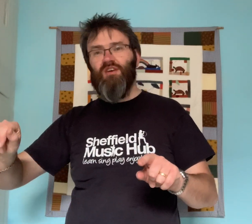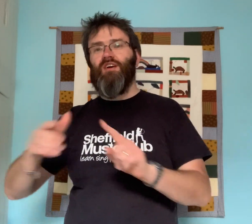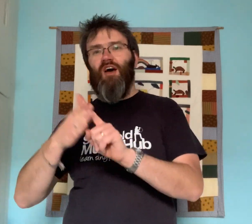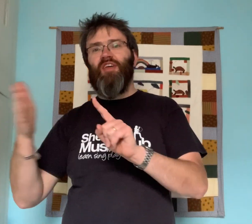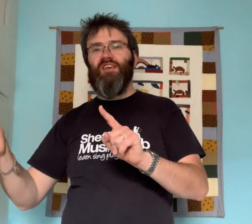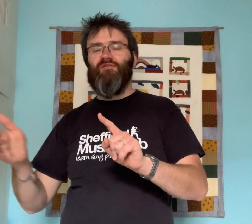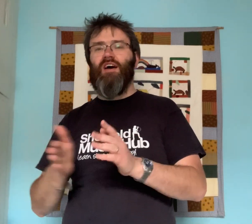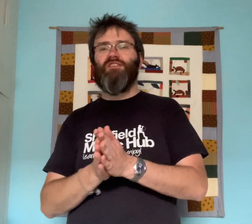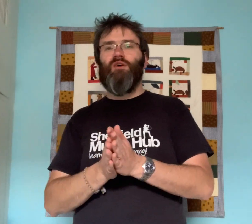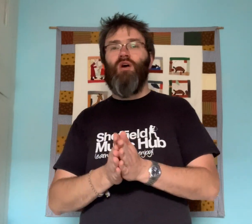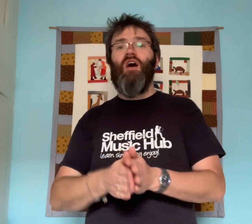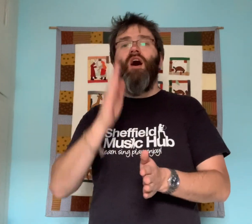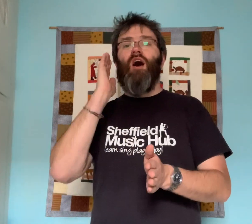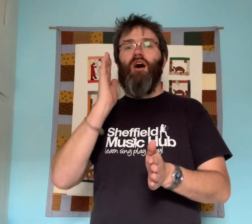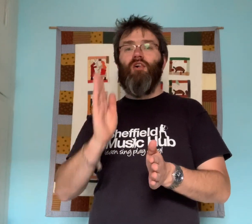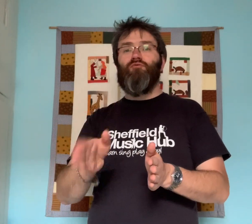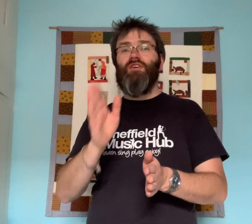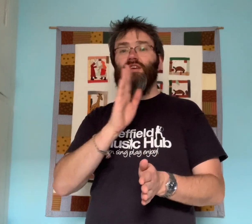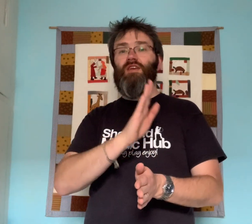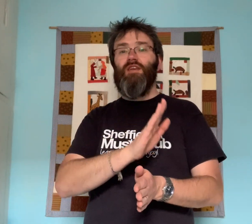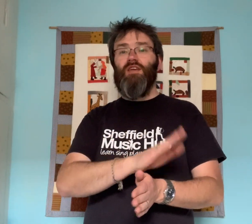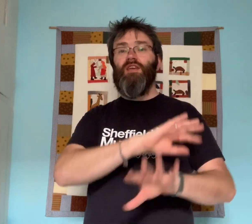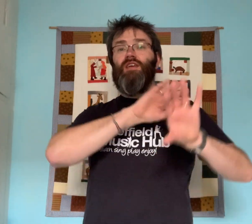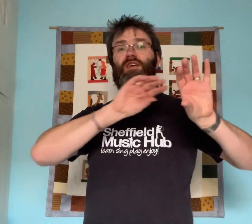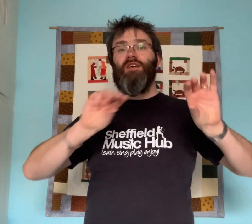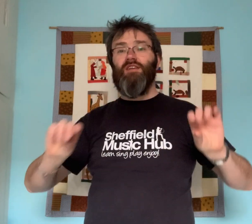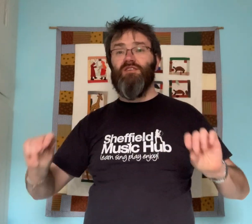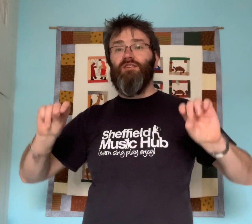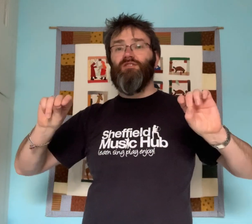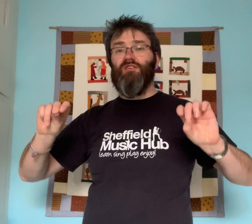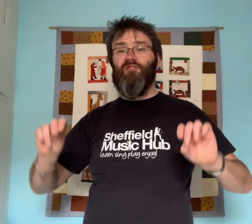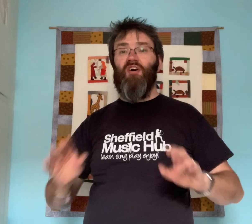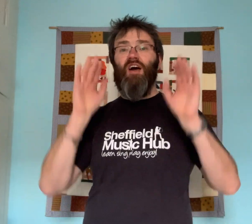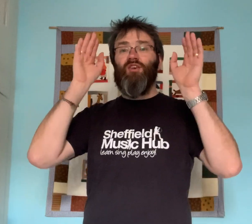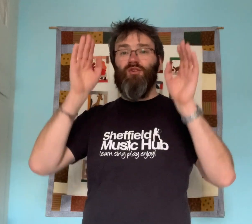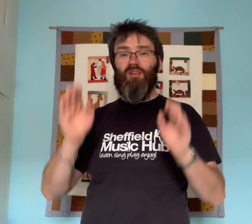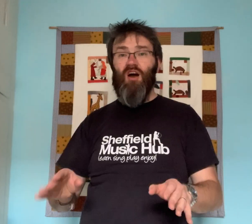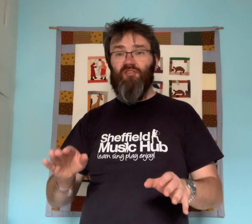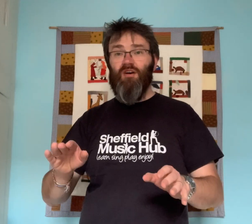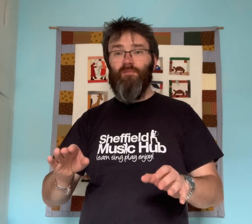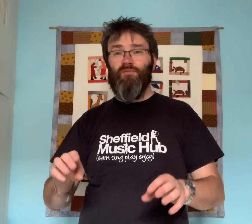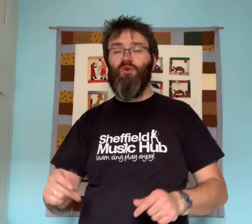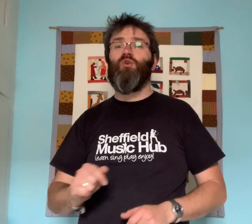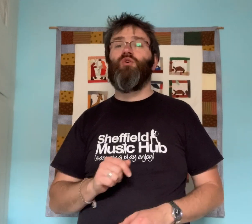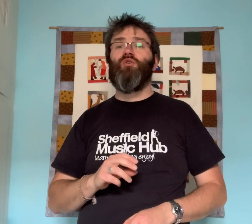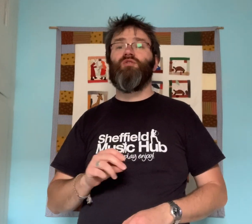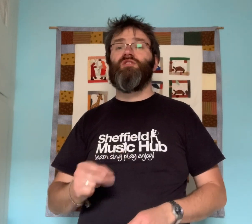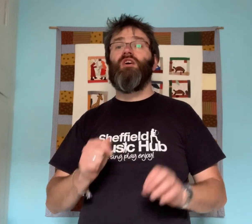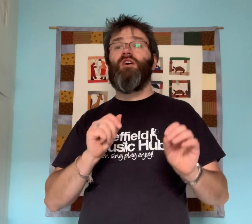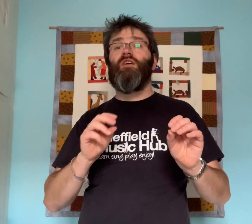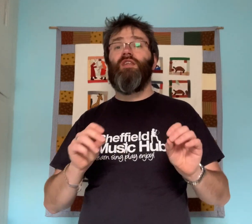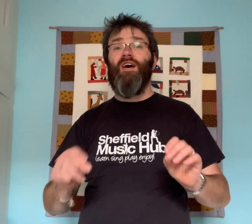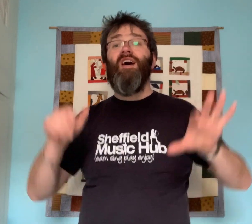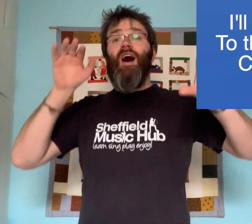at the end of that. So I'll read to the final cover. your turn.